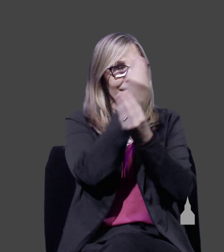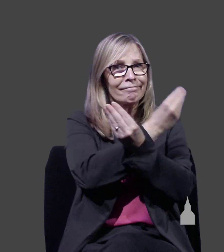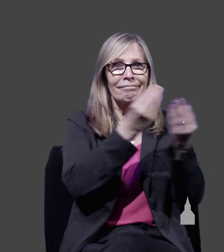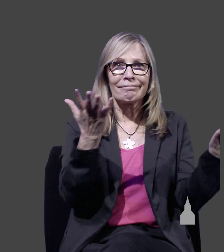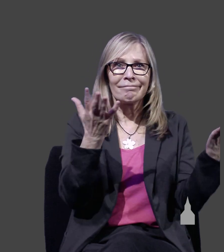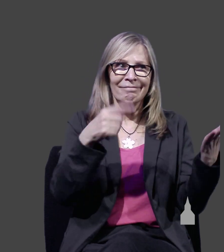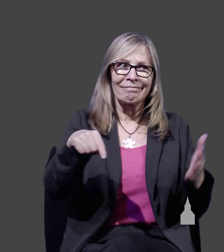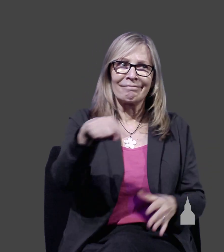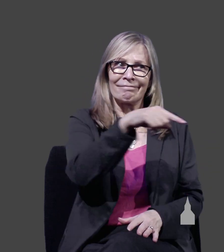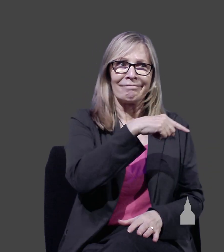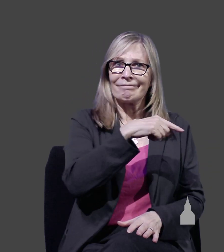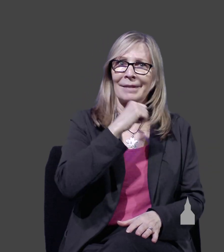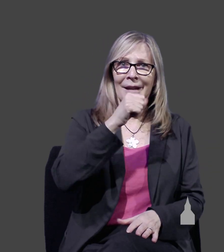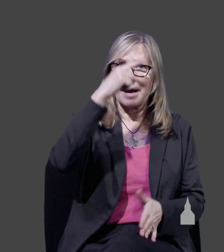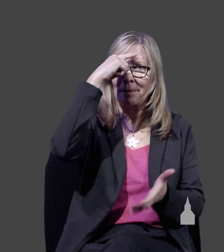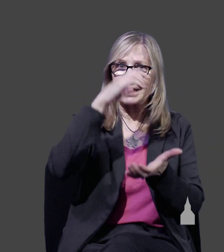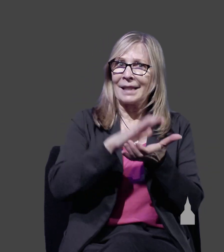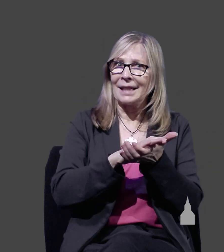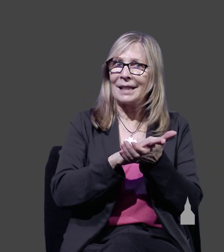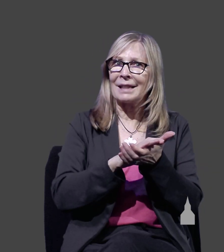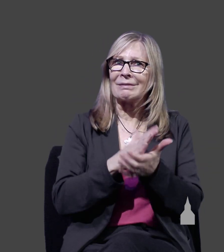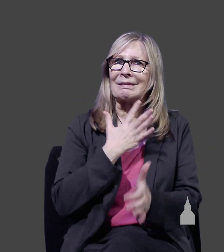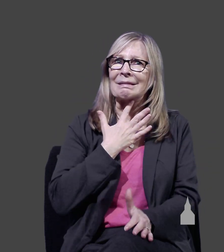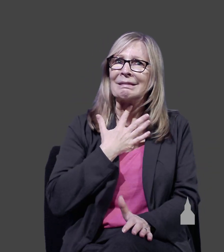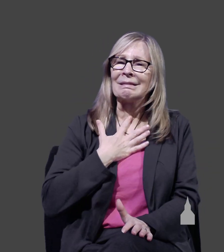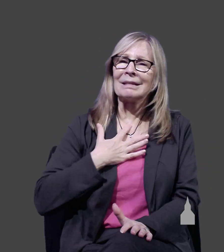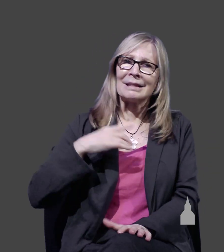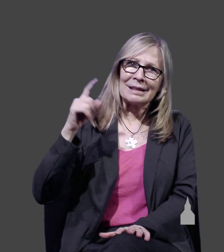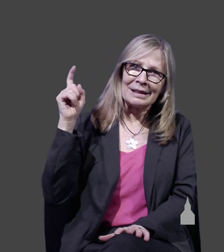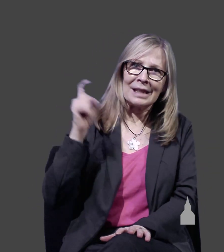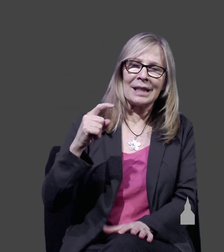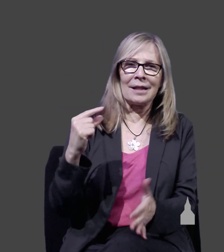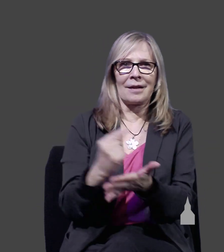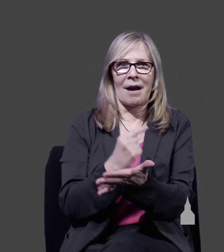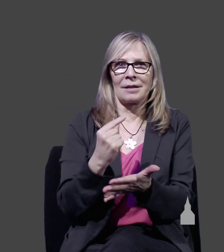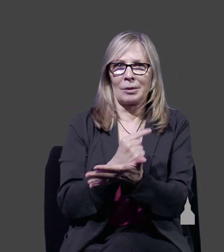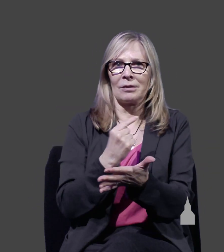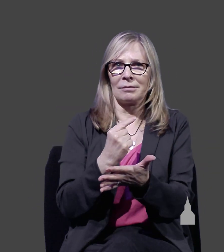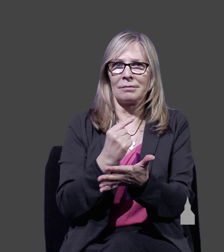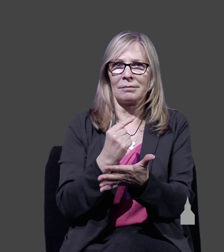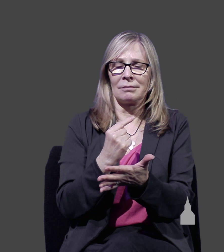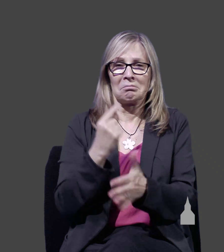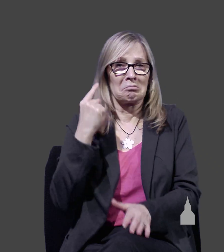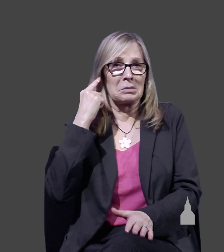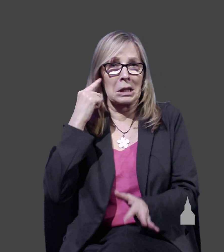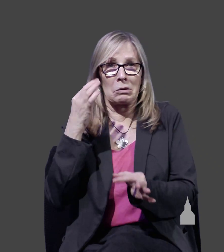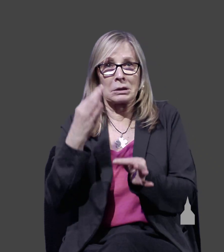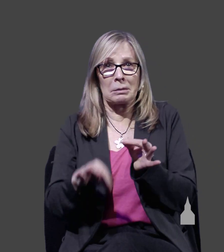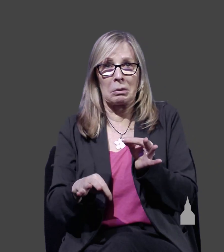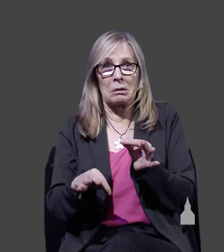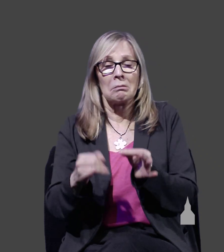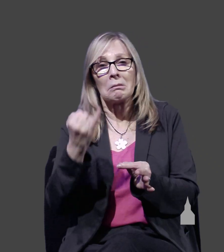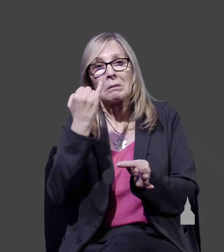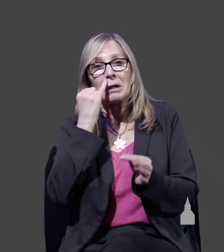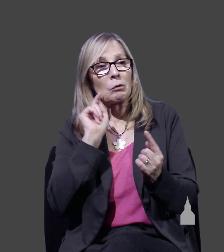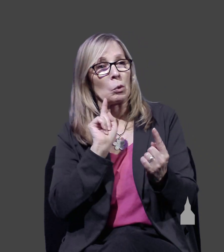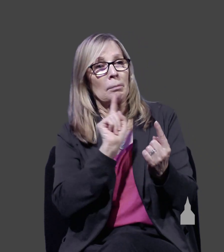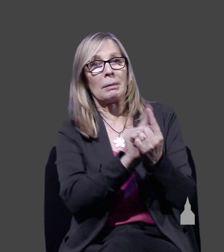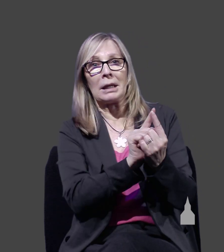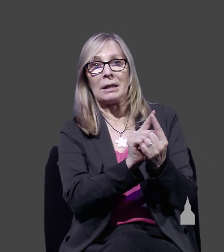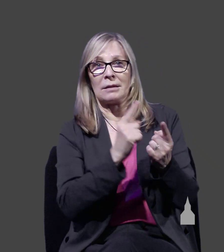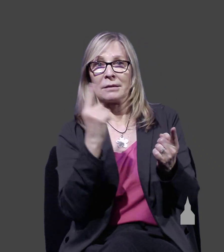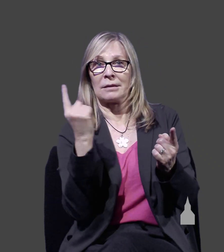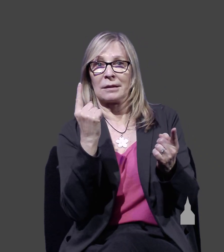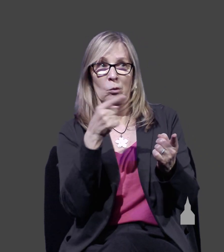the gospel. In one sense, it sounds very, very simple. If you encounter an unbeliever, you just tell them